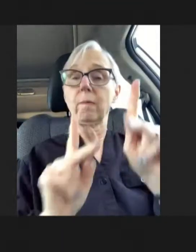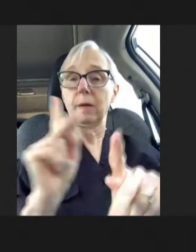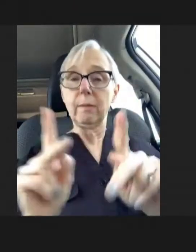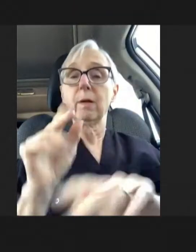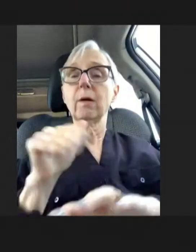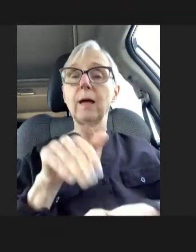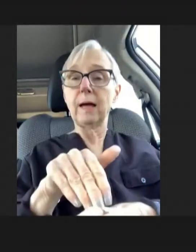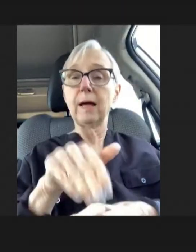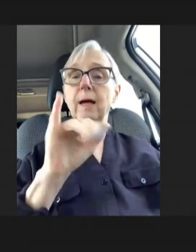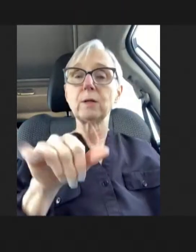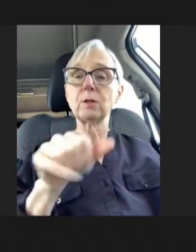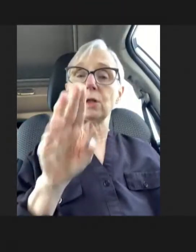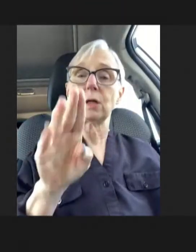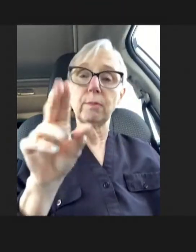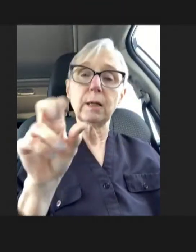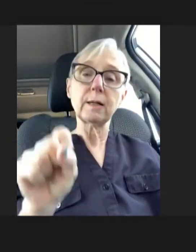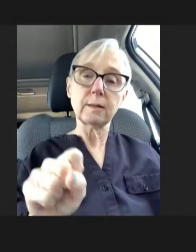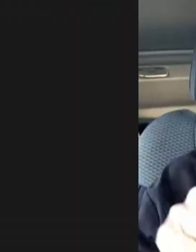All right, let's go to Ellis Arnold.